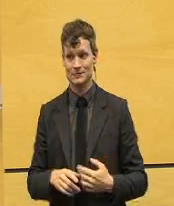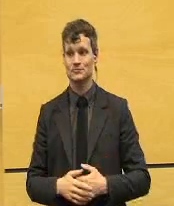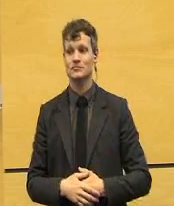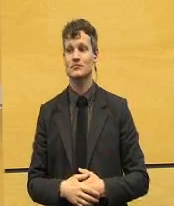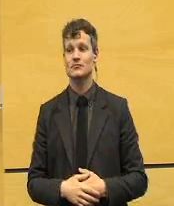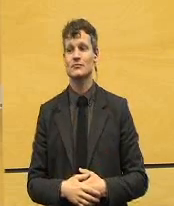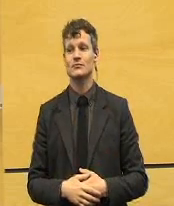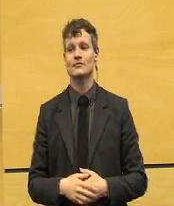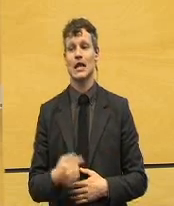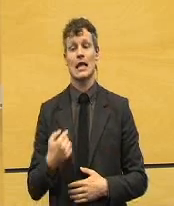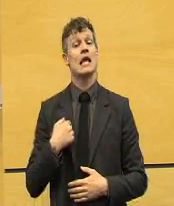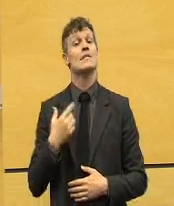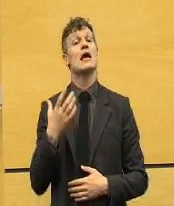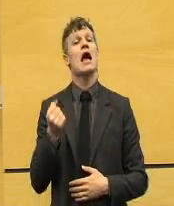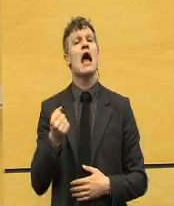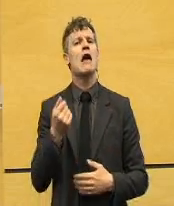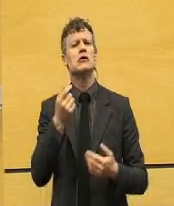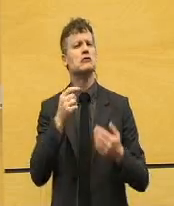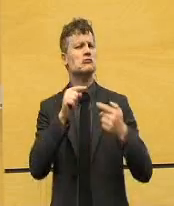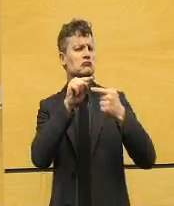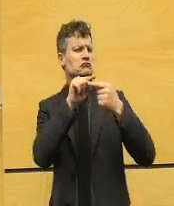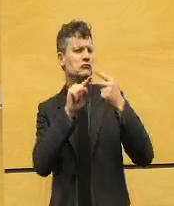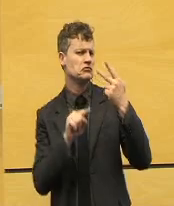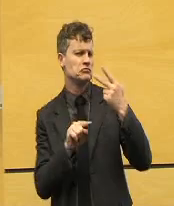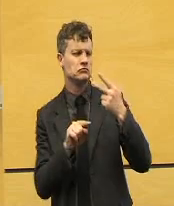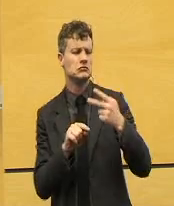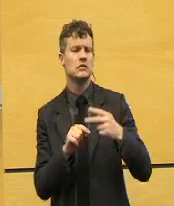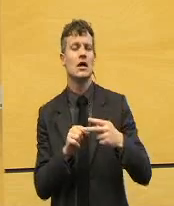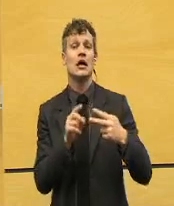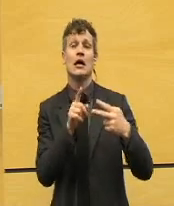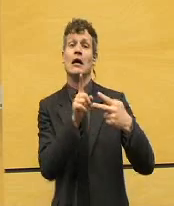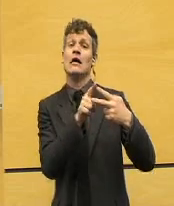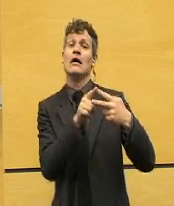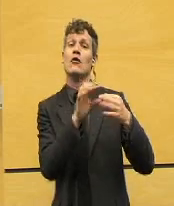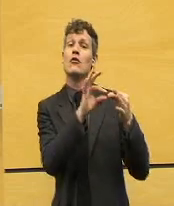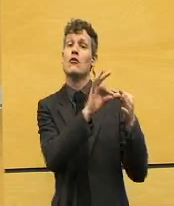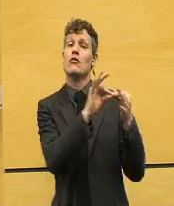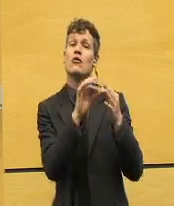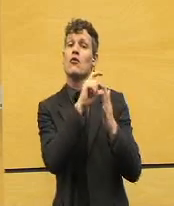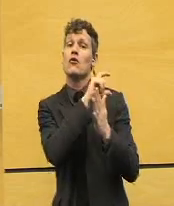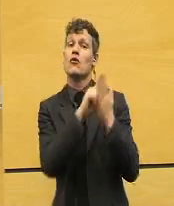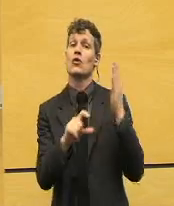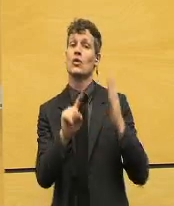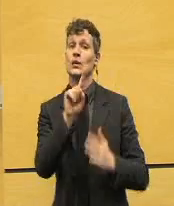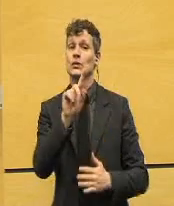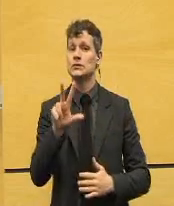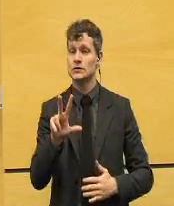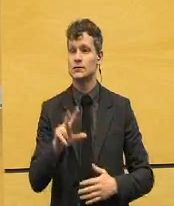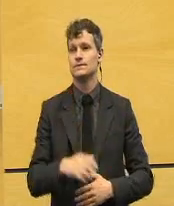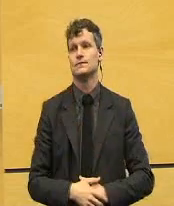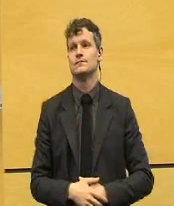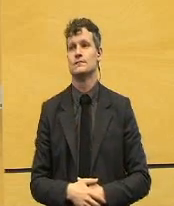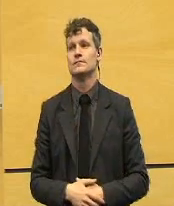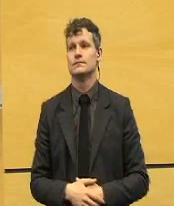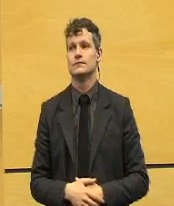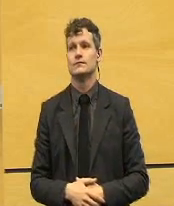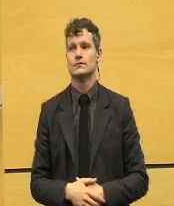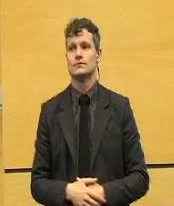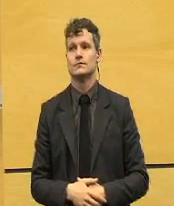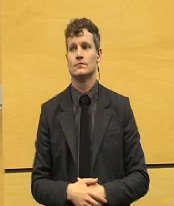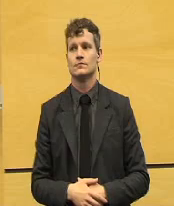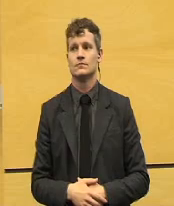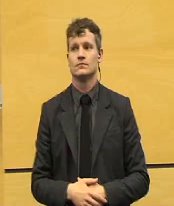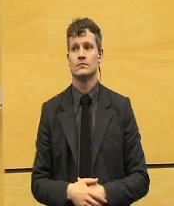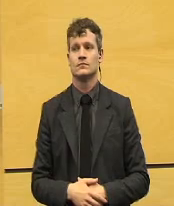questions. One on Article 13. I would like to hear more about the